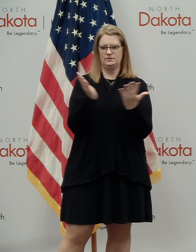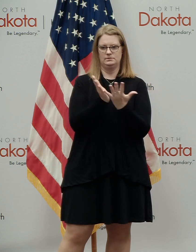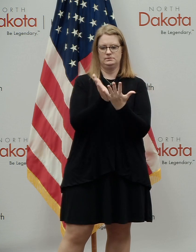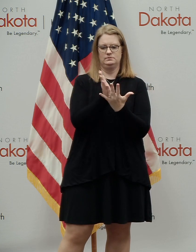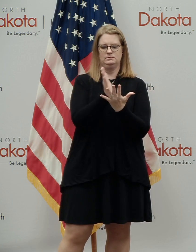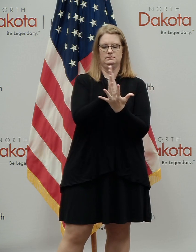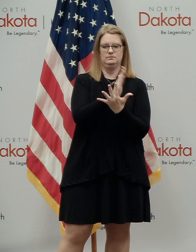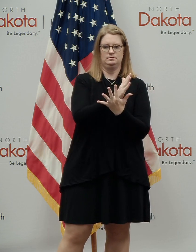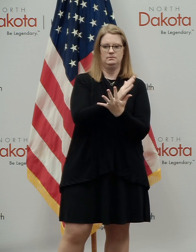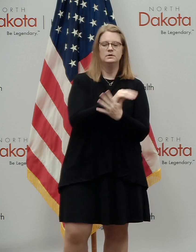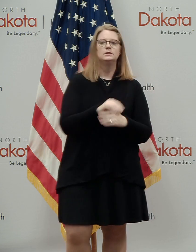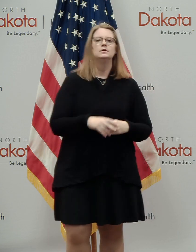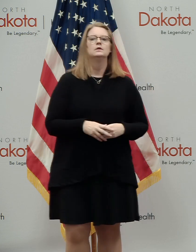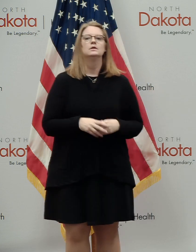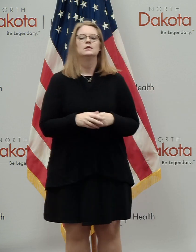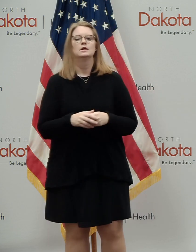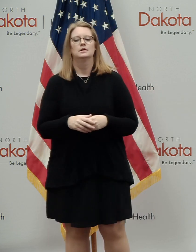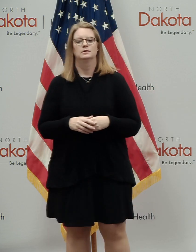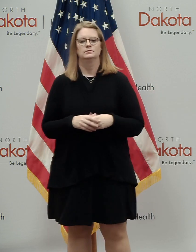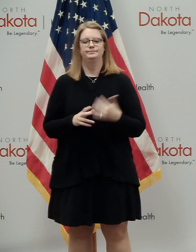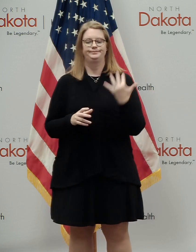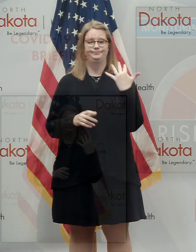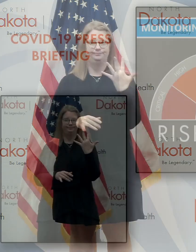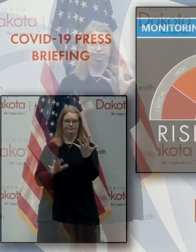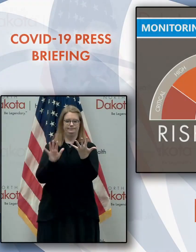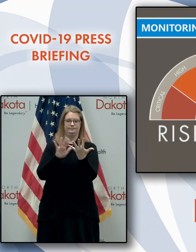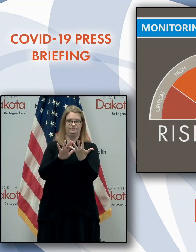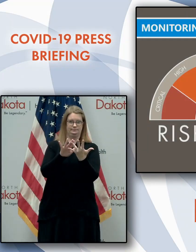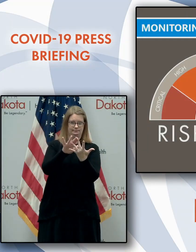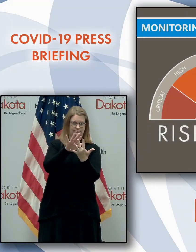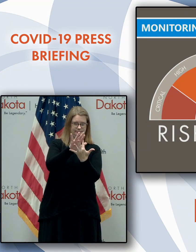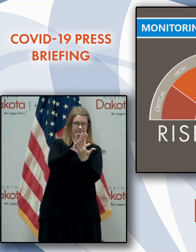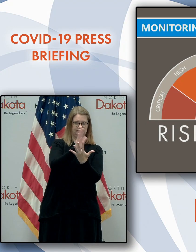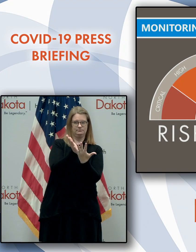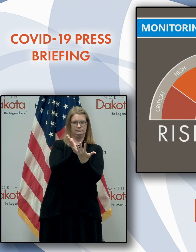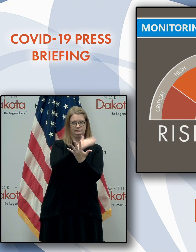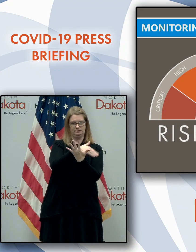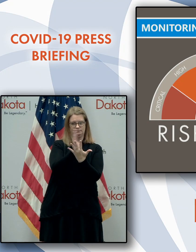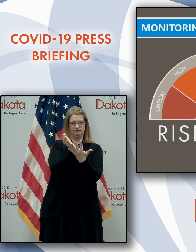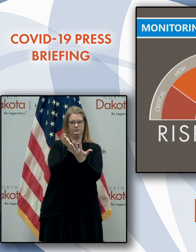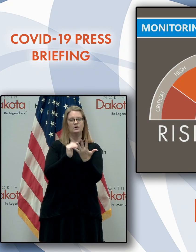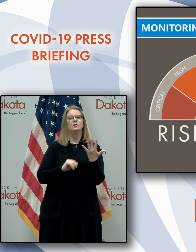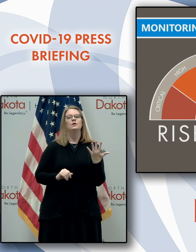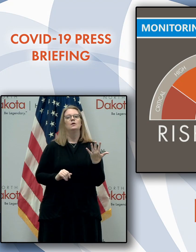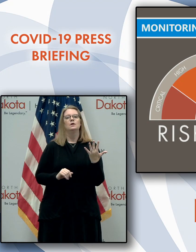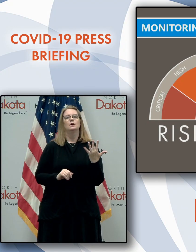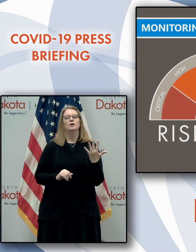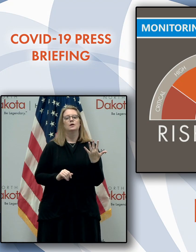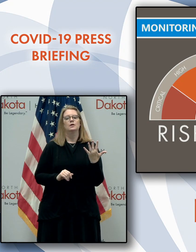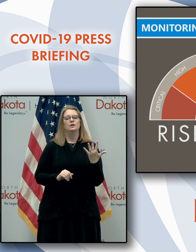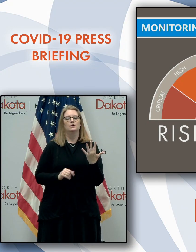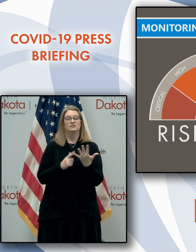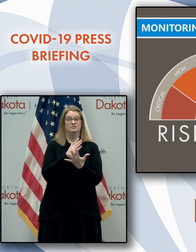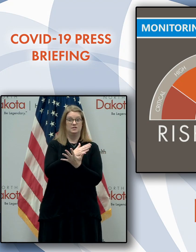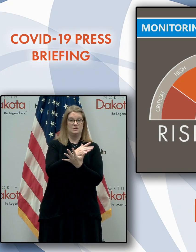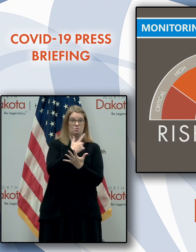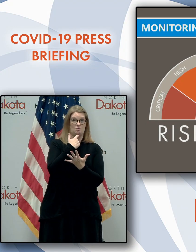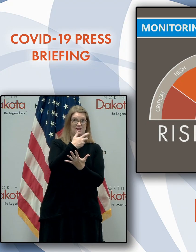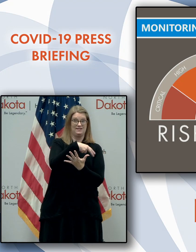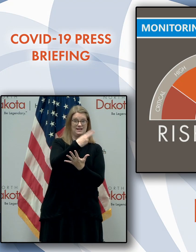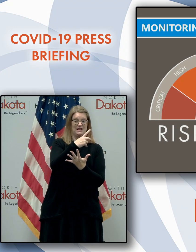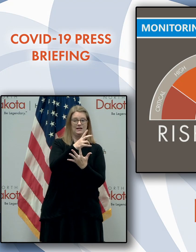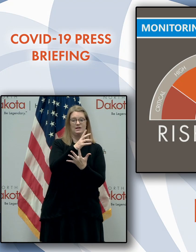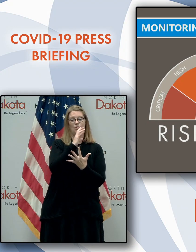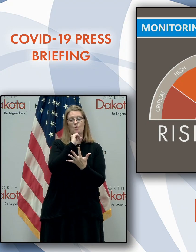As you know, we've got a 5-point scale going critical. Red high